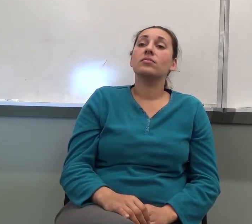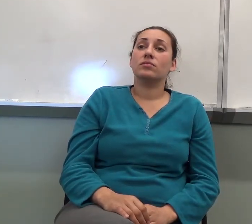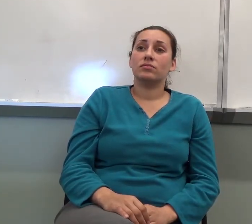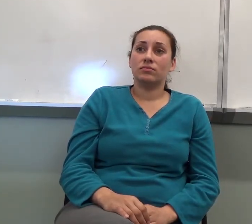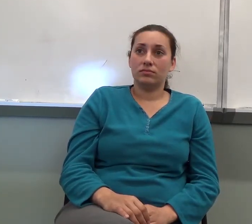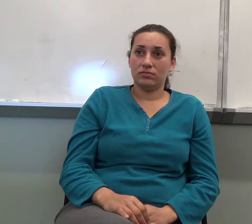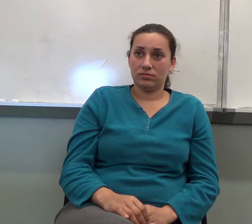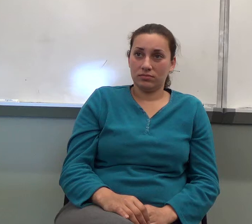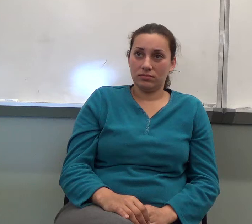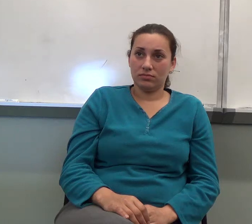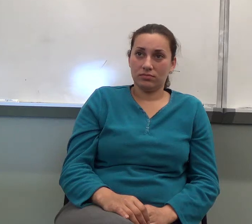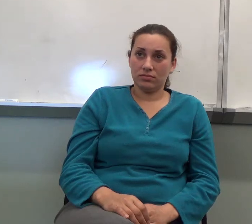1.5 fluid ounces.